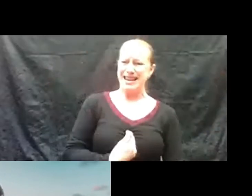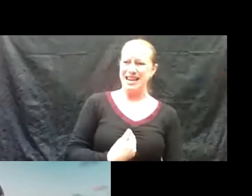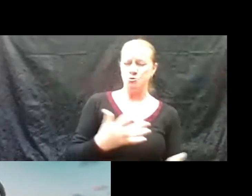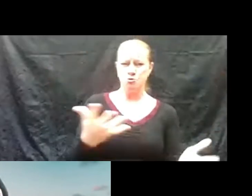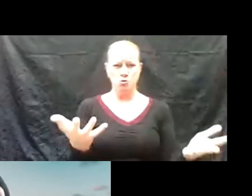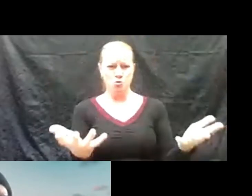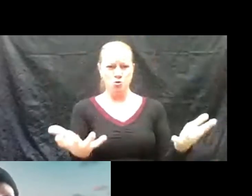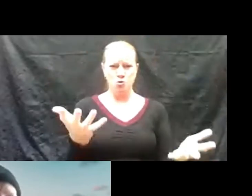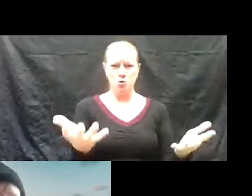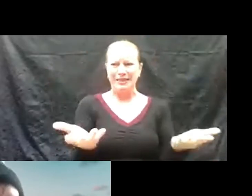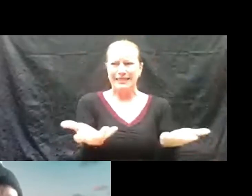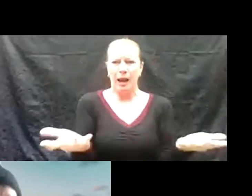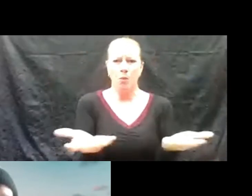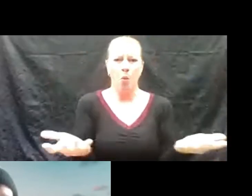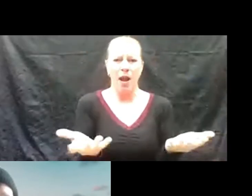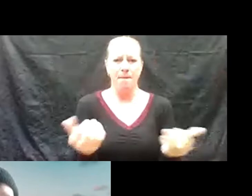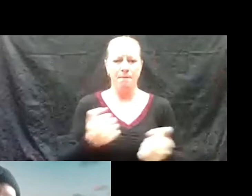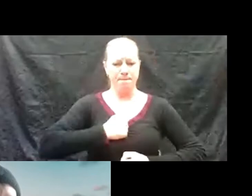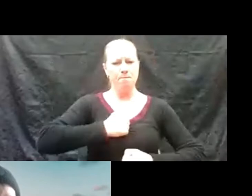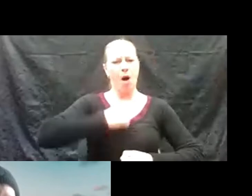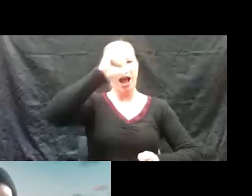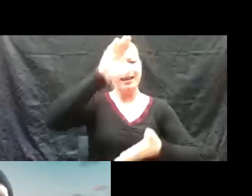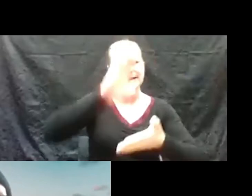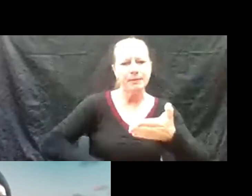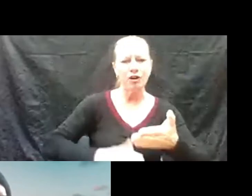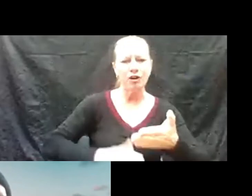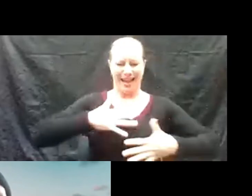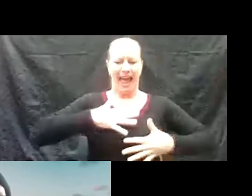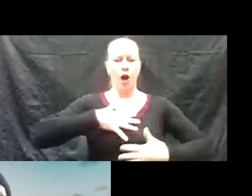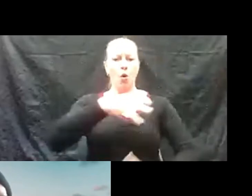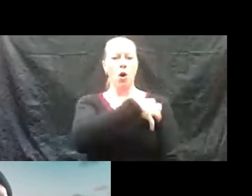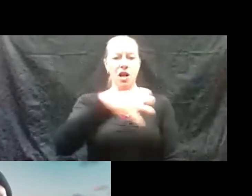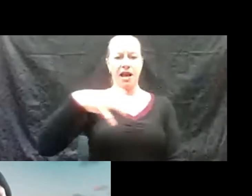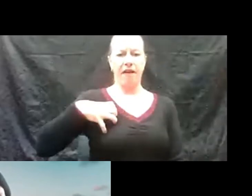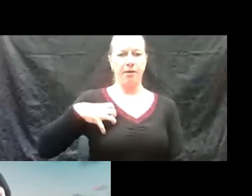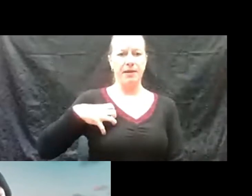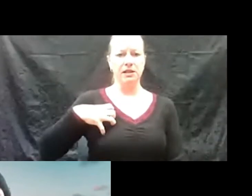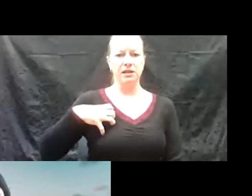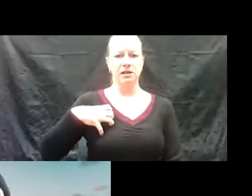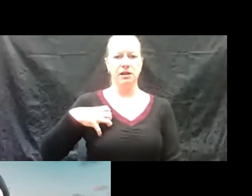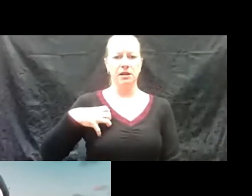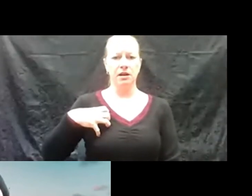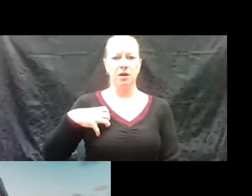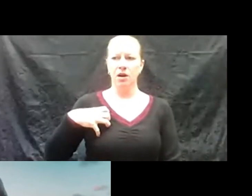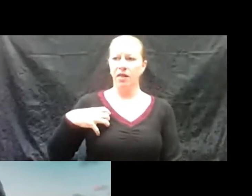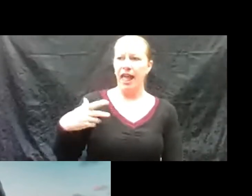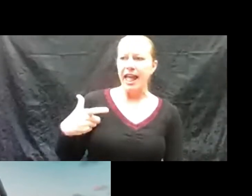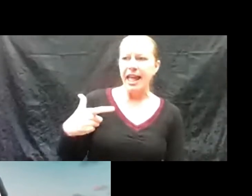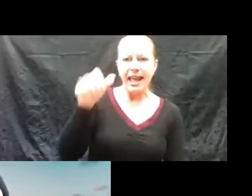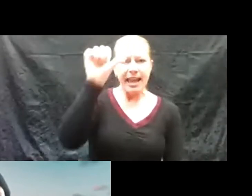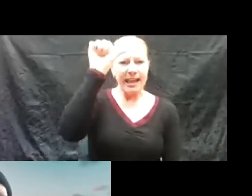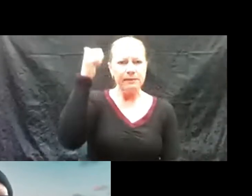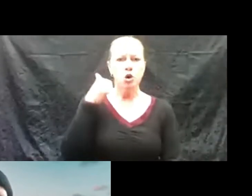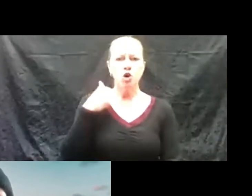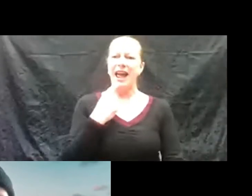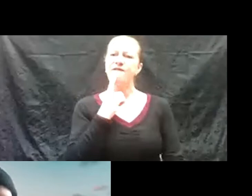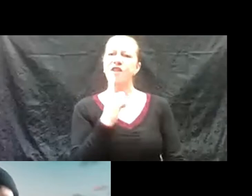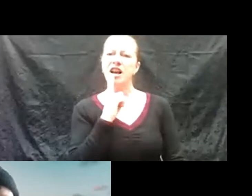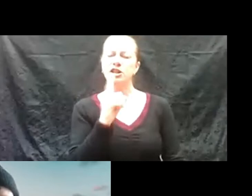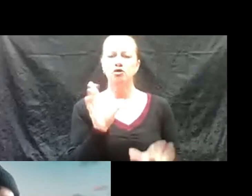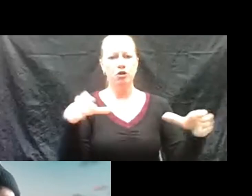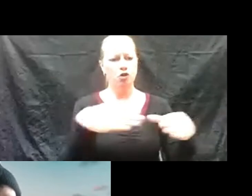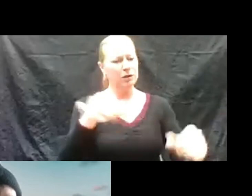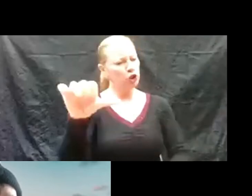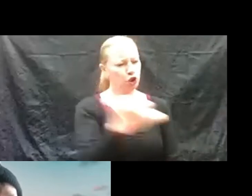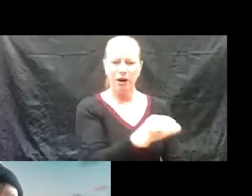not sure, I guess it's my experience with our government. With the Welfare Expert Advisory Group report, for instance, that should have